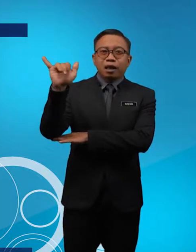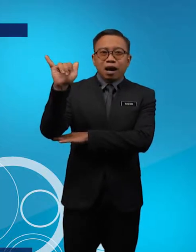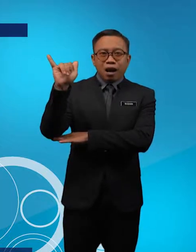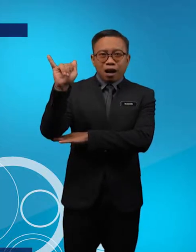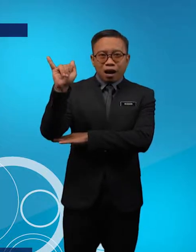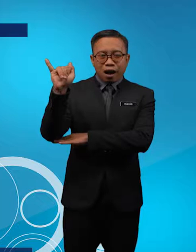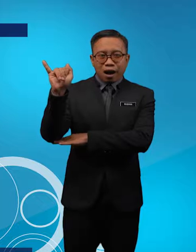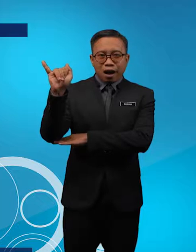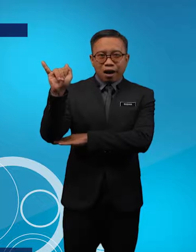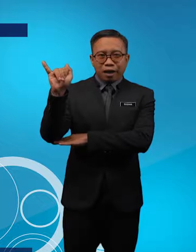I